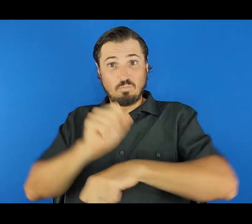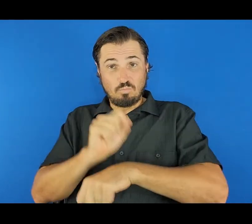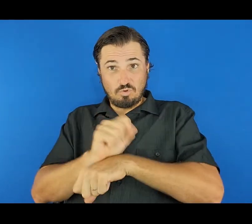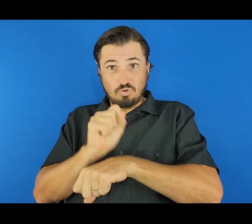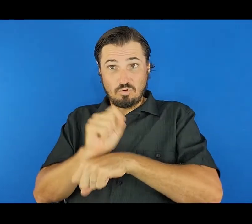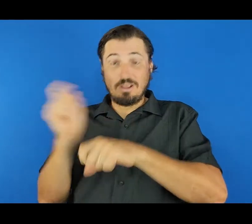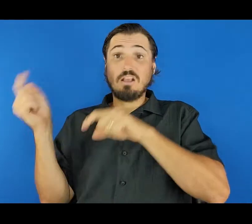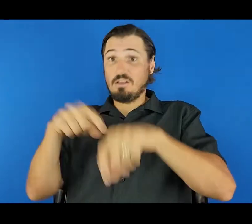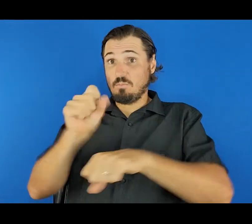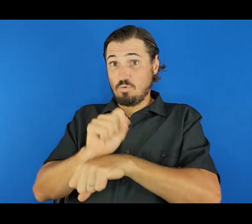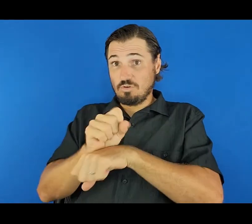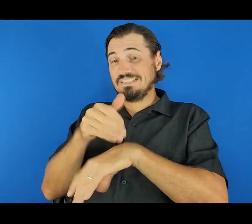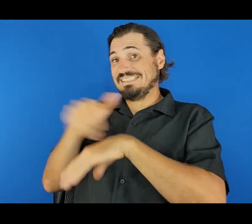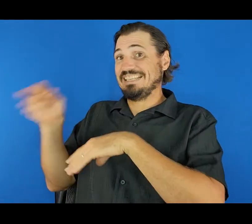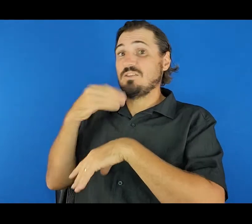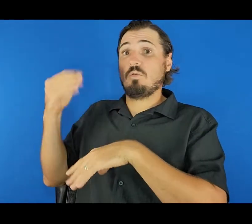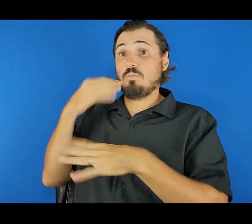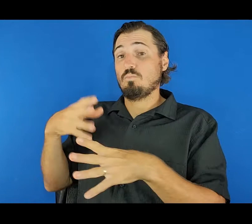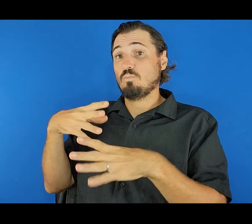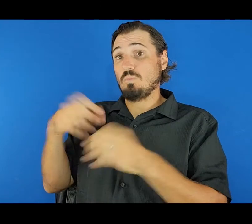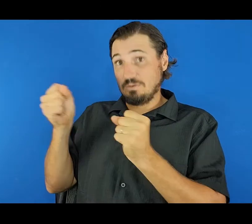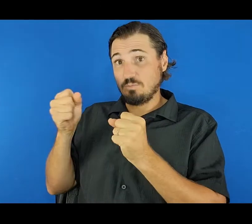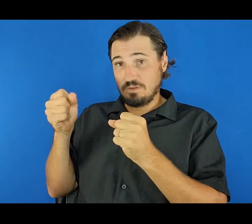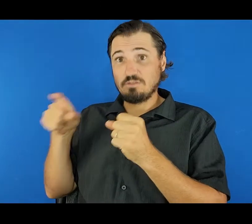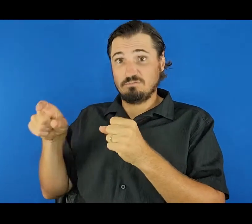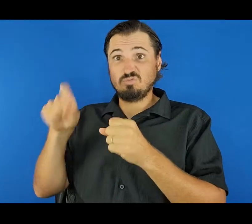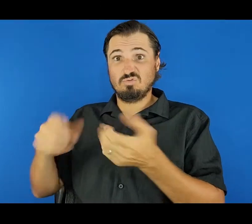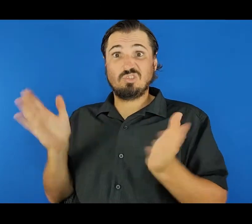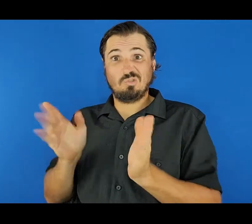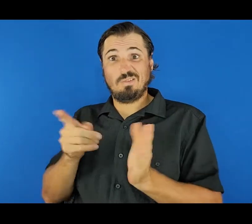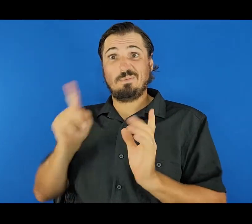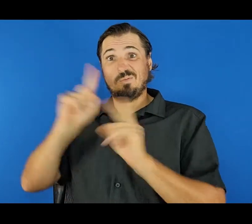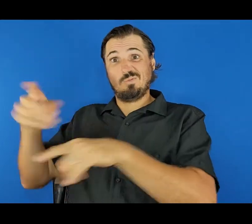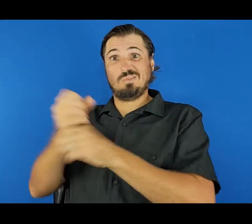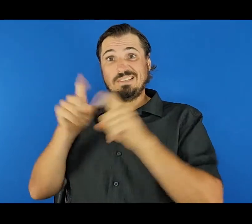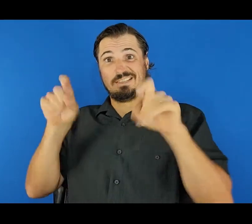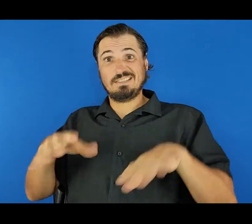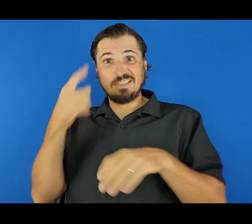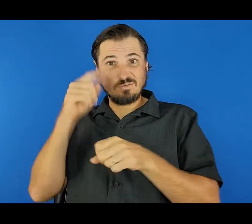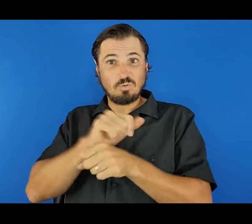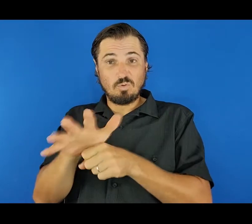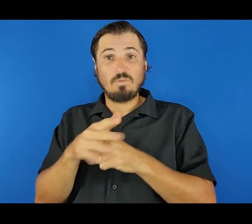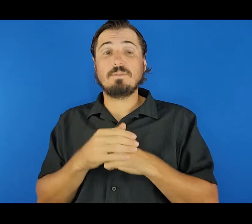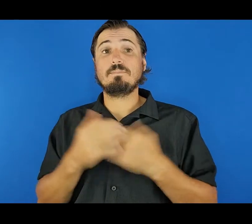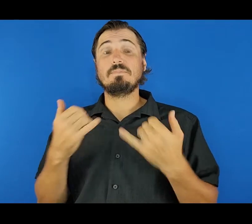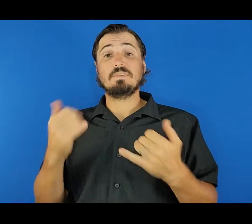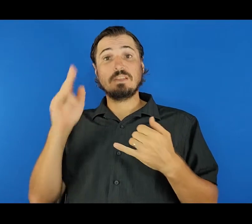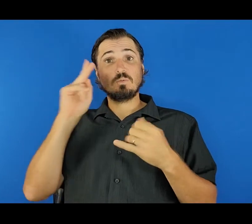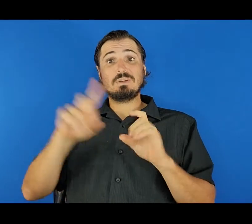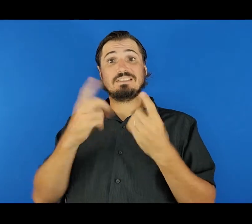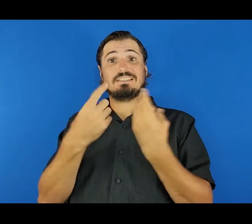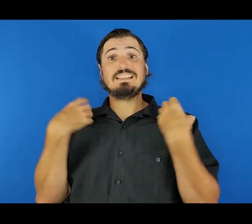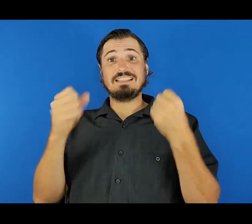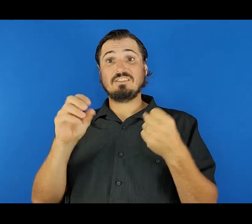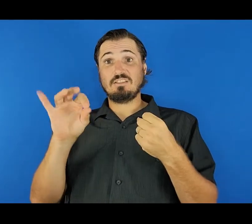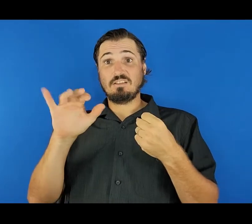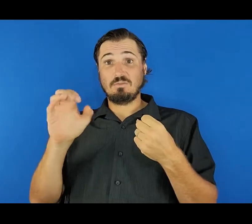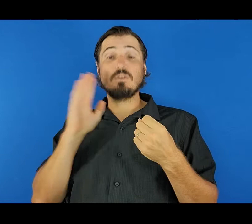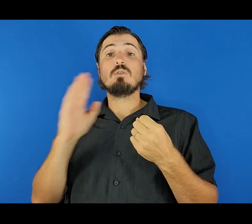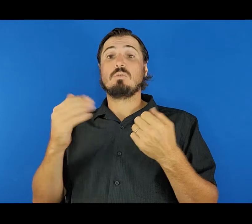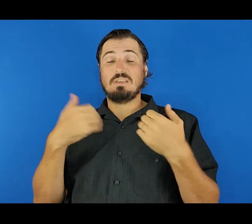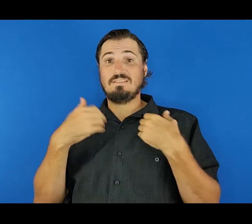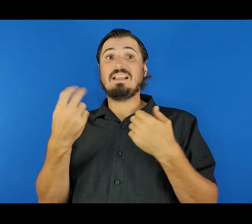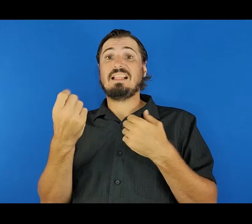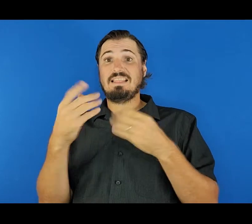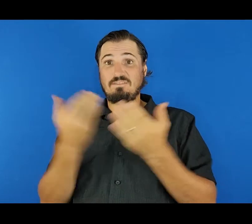workers to remain at work. They should be sent home immediately and strongly encouraged to be tested for COVID-19. Today, the Kauai District Health Office